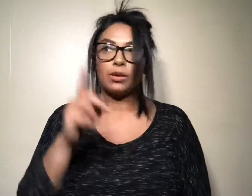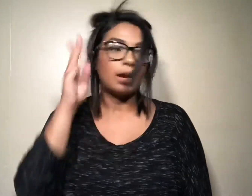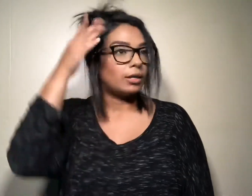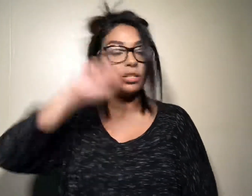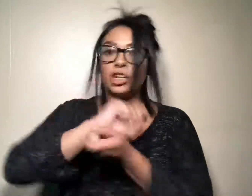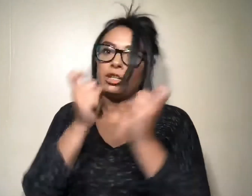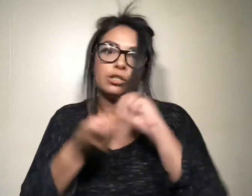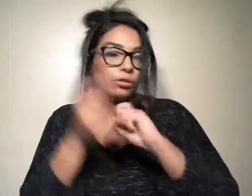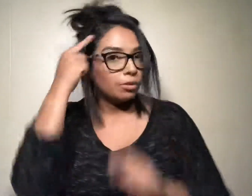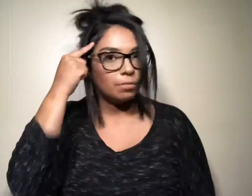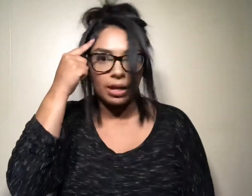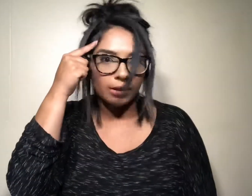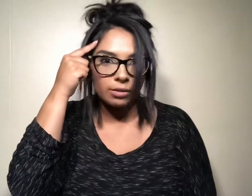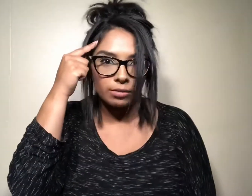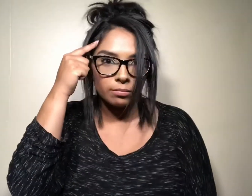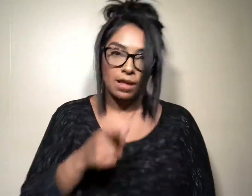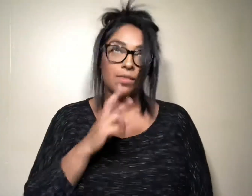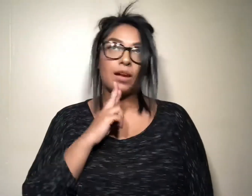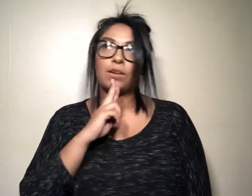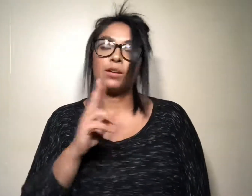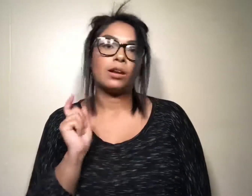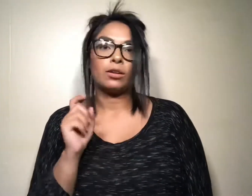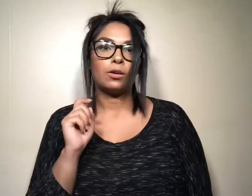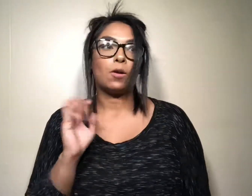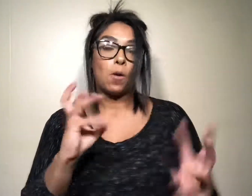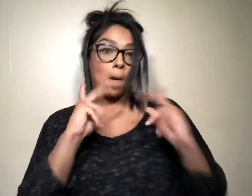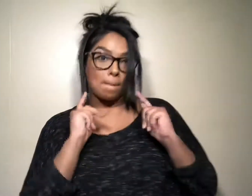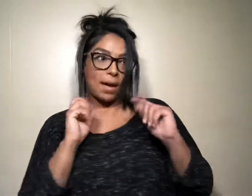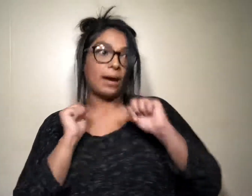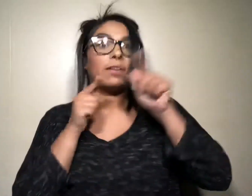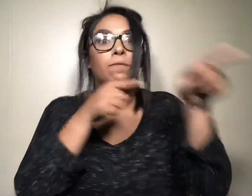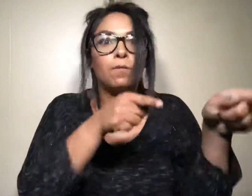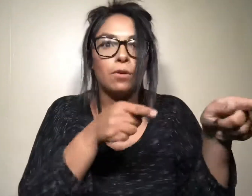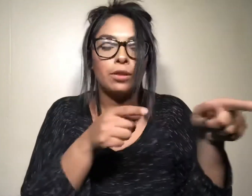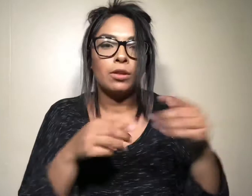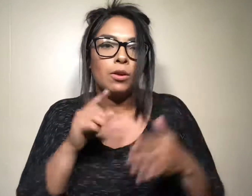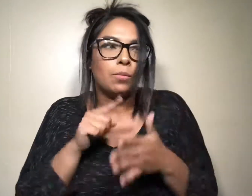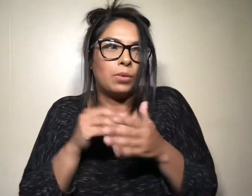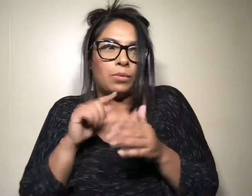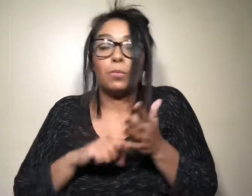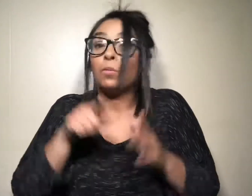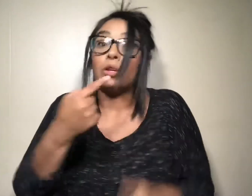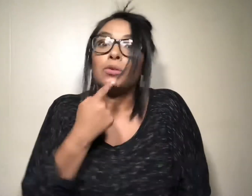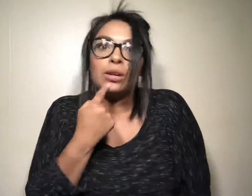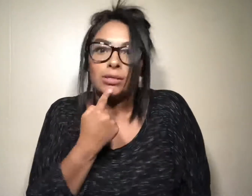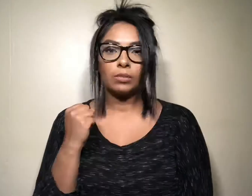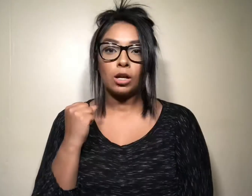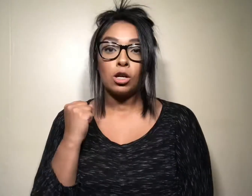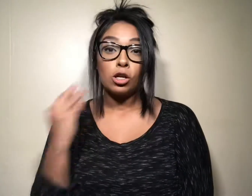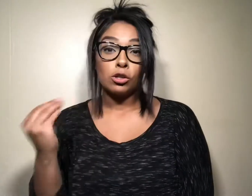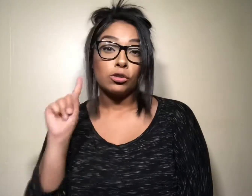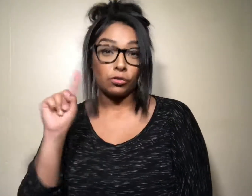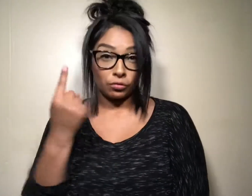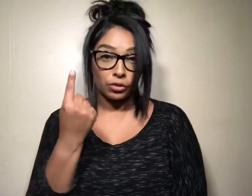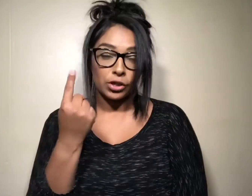you're not going to change your mind, that you're not going to go back and forth on what you said. So